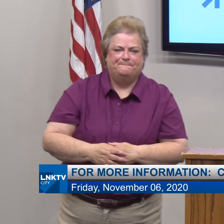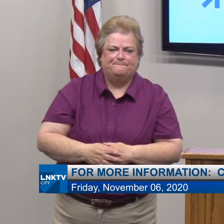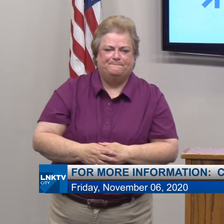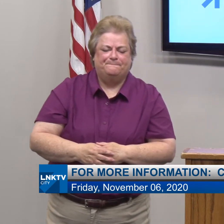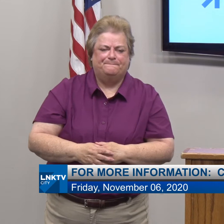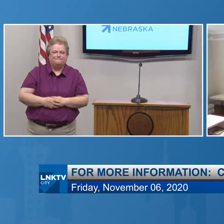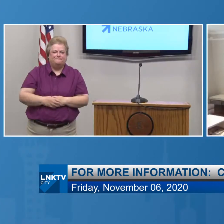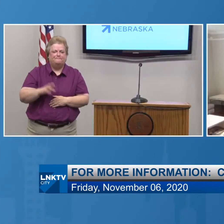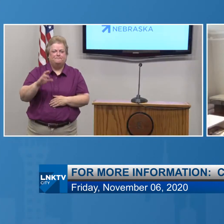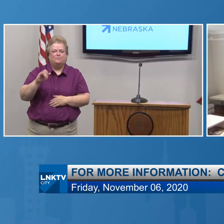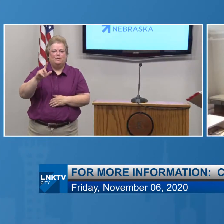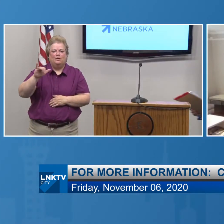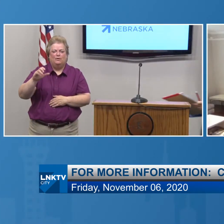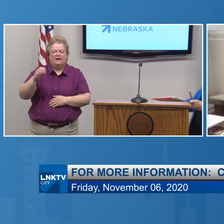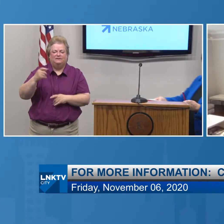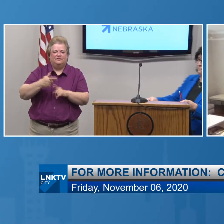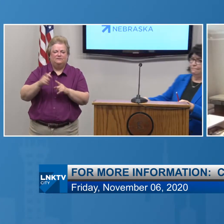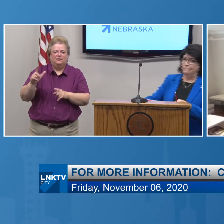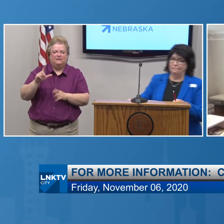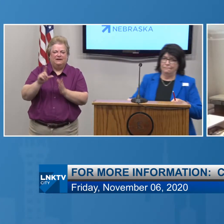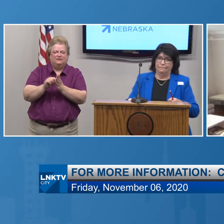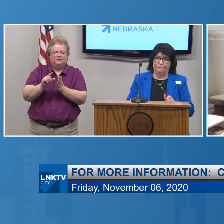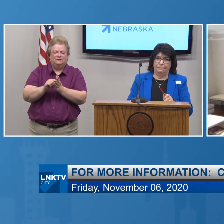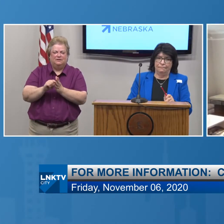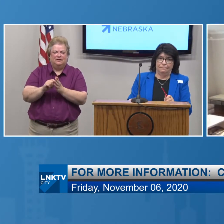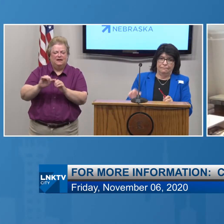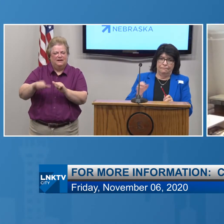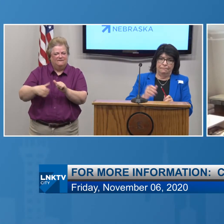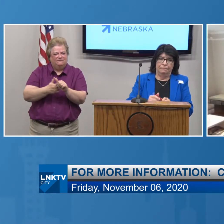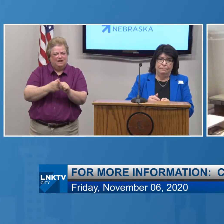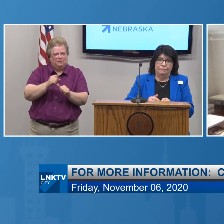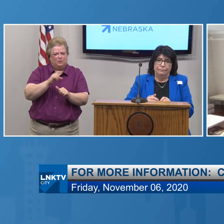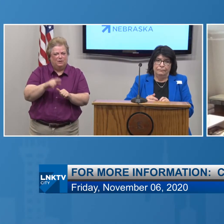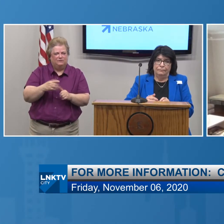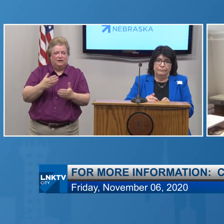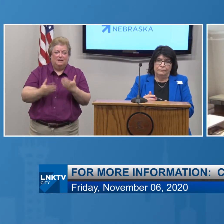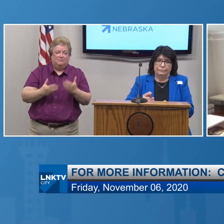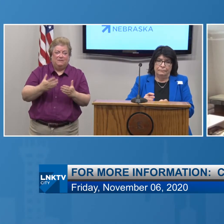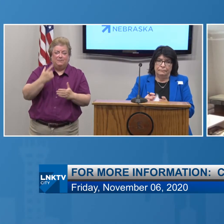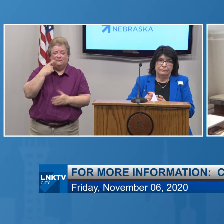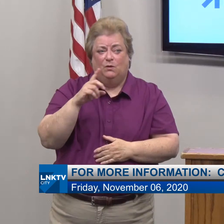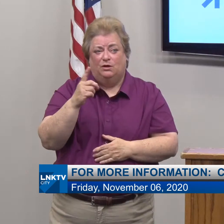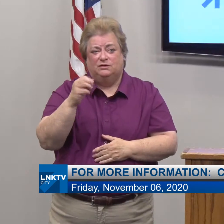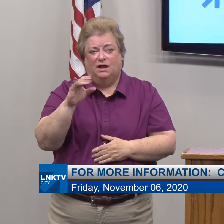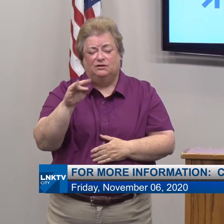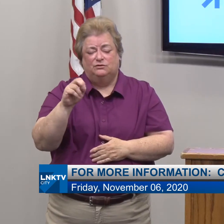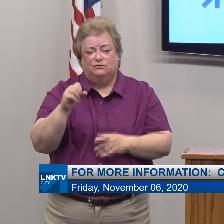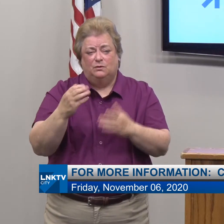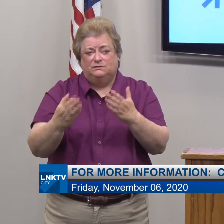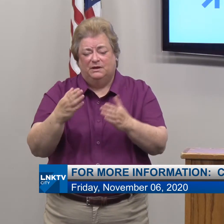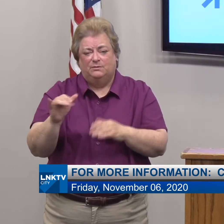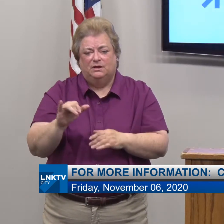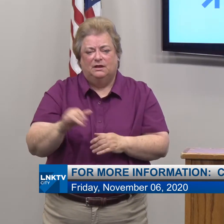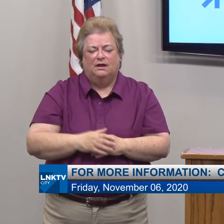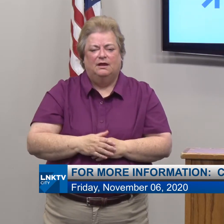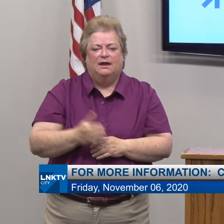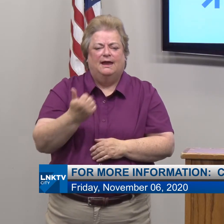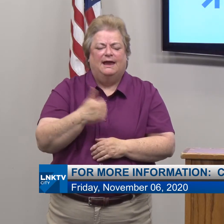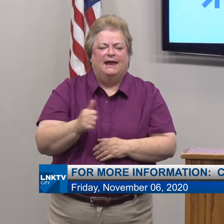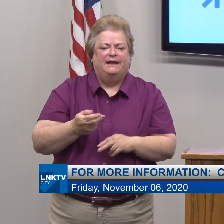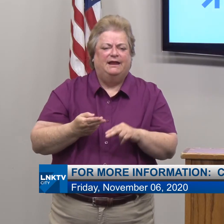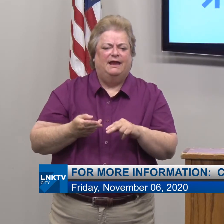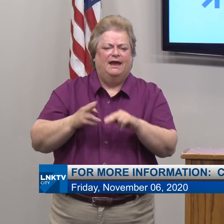Director Lopez Riley at the Journal-Star. A follow-up question that maybe could be for Dr. Joel as well, but has there been any